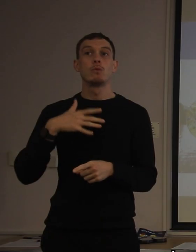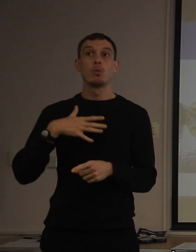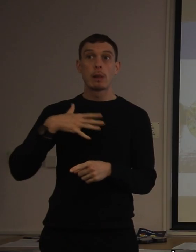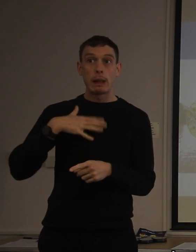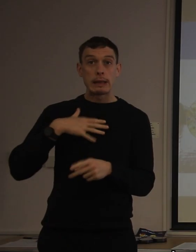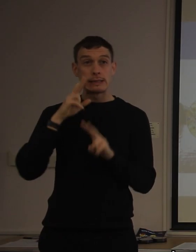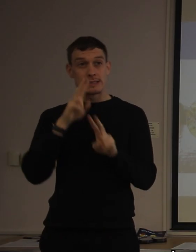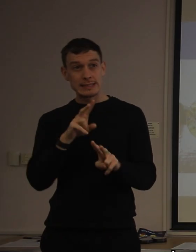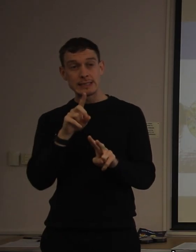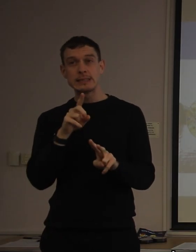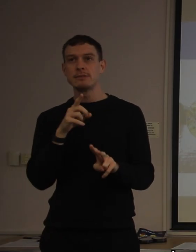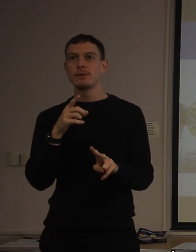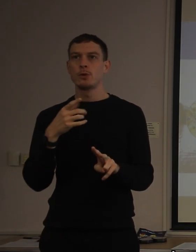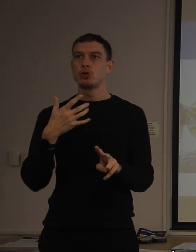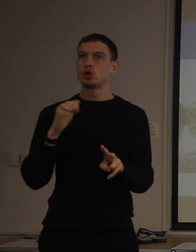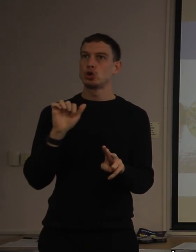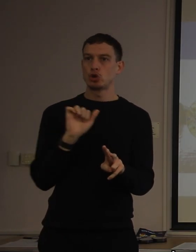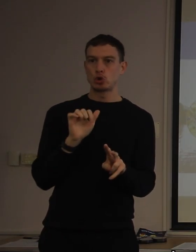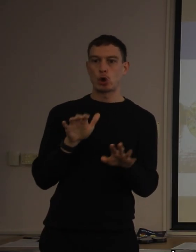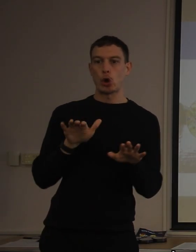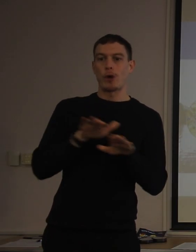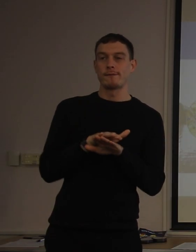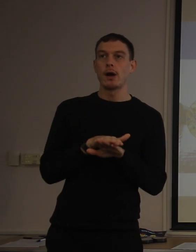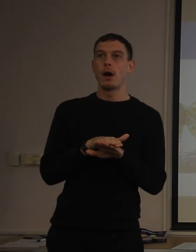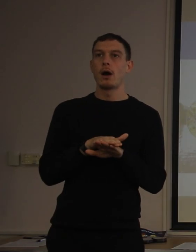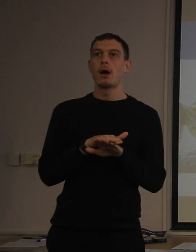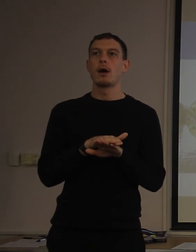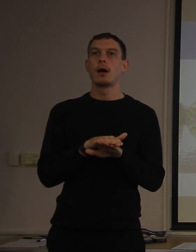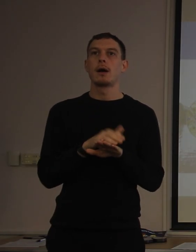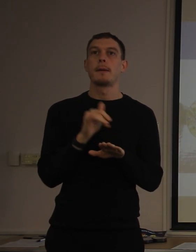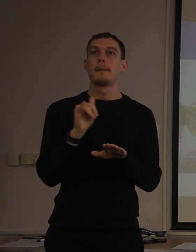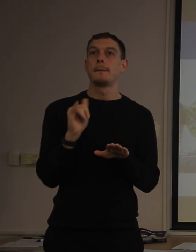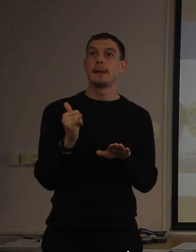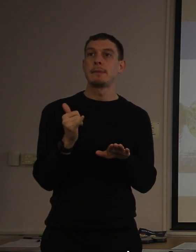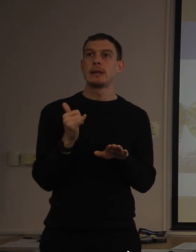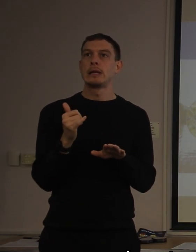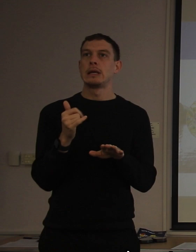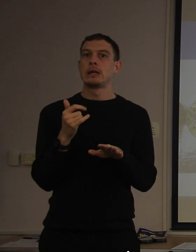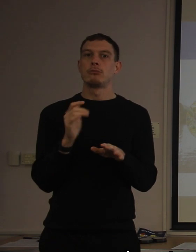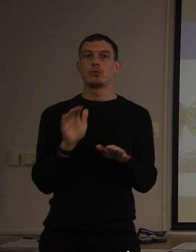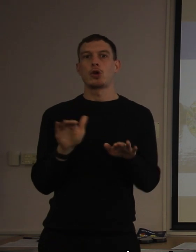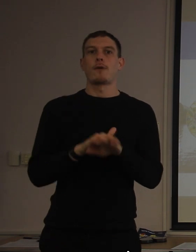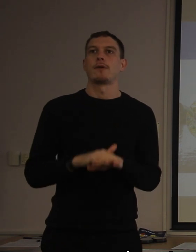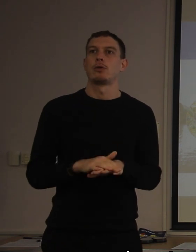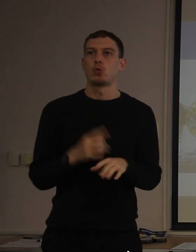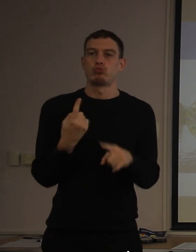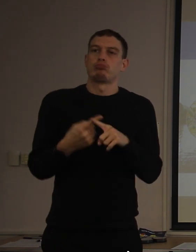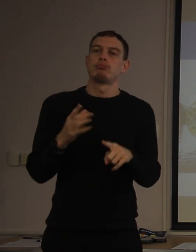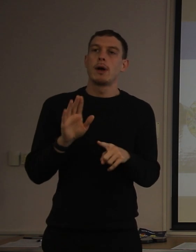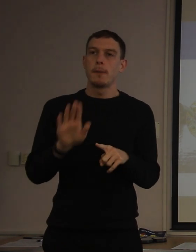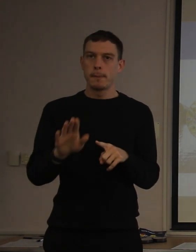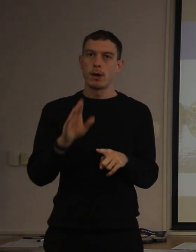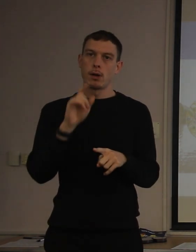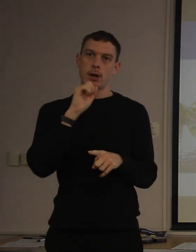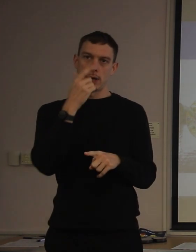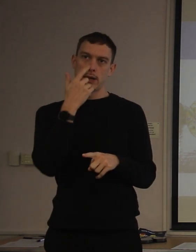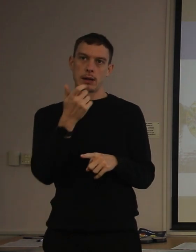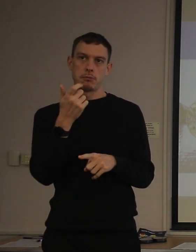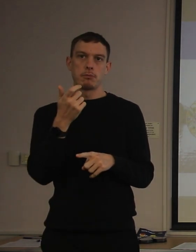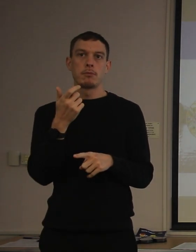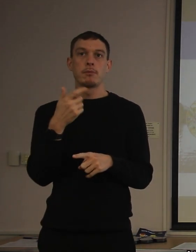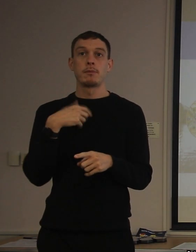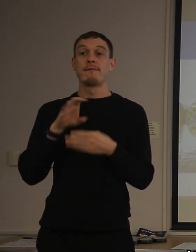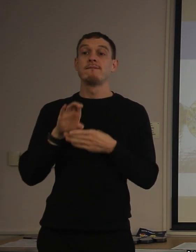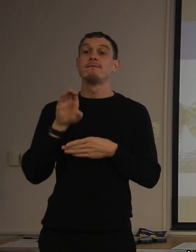like to see that we're not currently offering. We may not be able to offer it immediately, but I remember all of those things, and when I'm putting